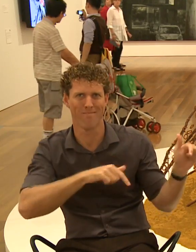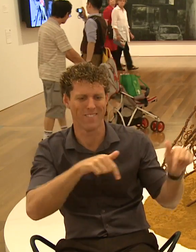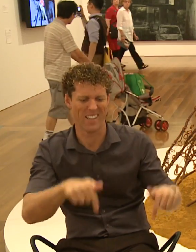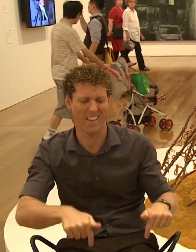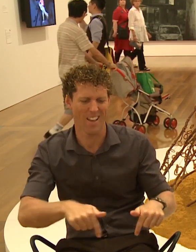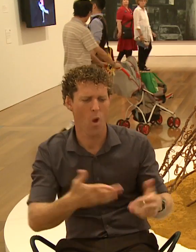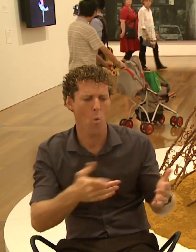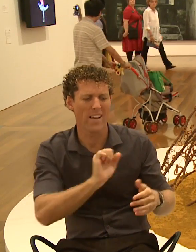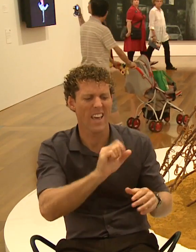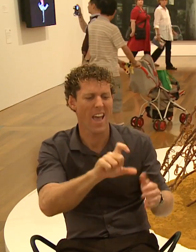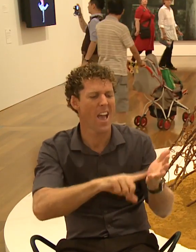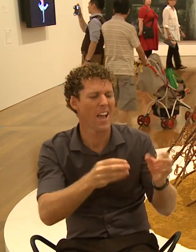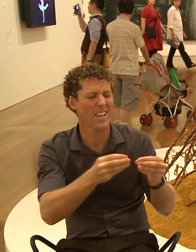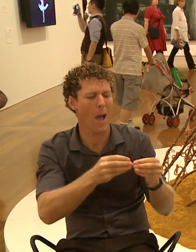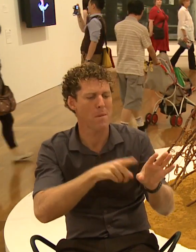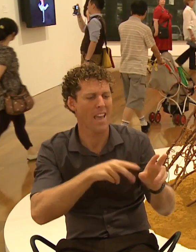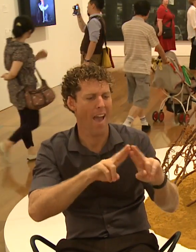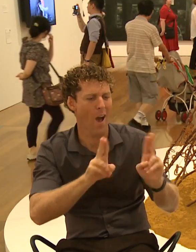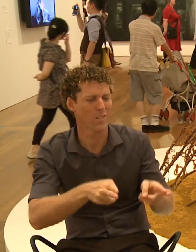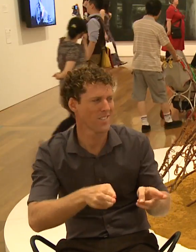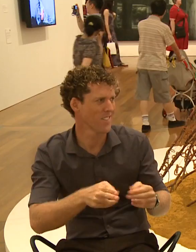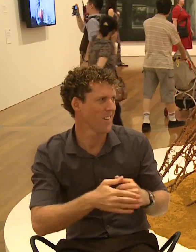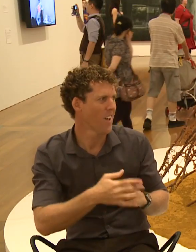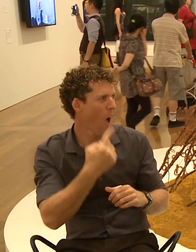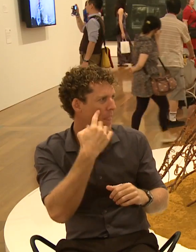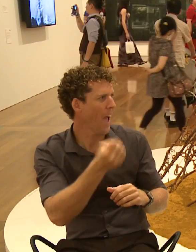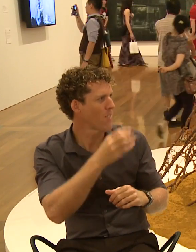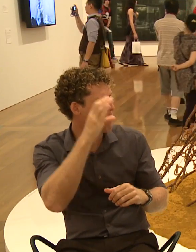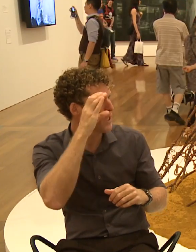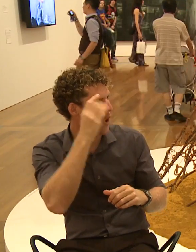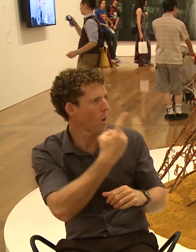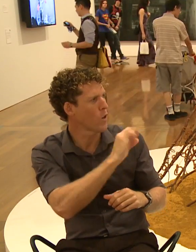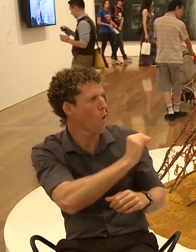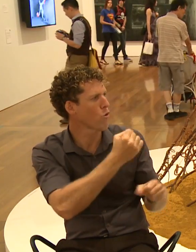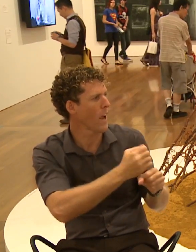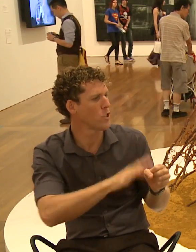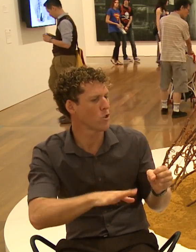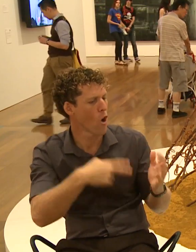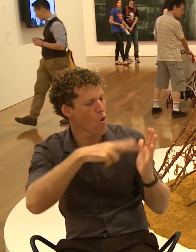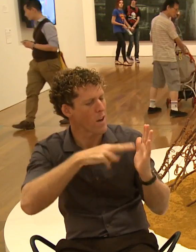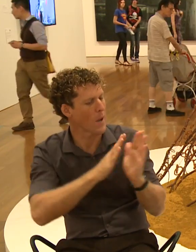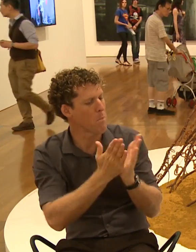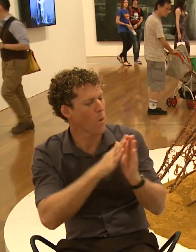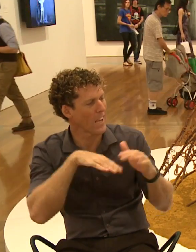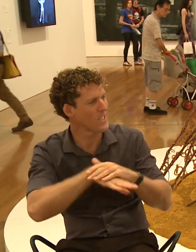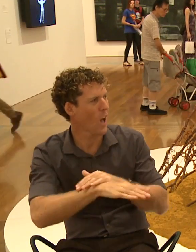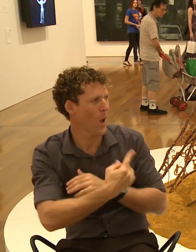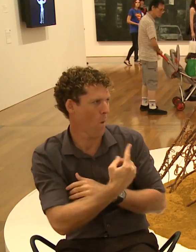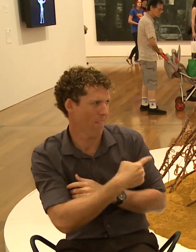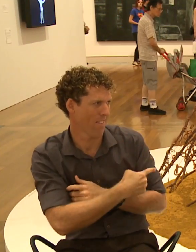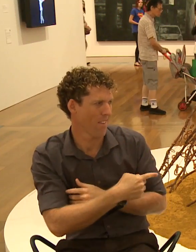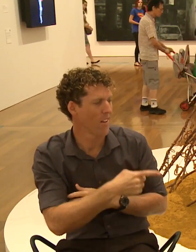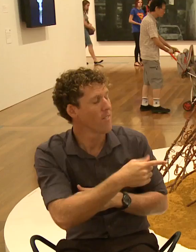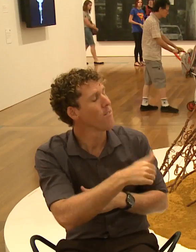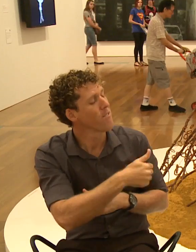Yeah, where's their cubby? I think there's a picture of Nathaniel reading a book inside one, isn't there? Yes. Yeah.